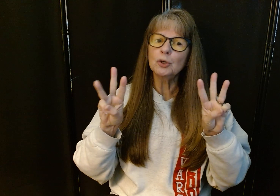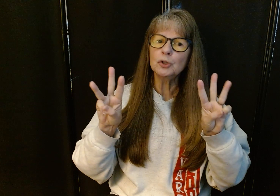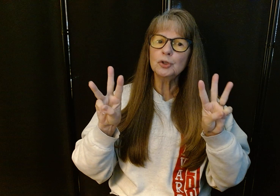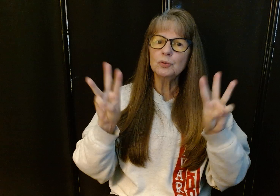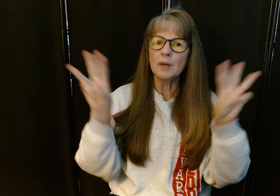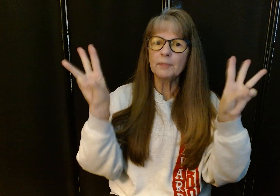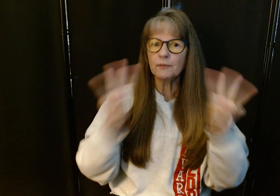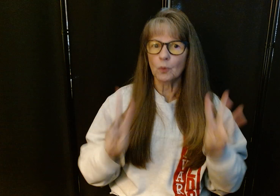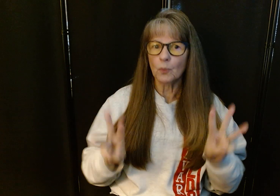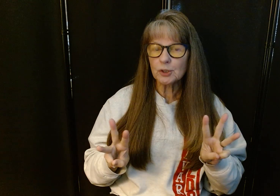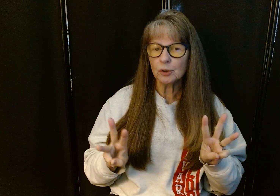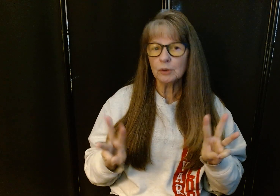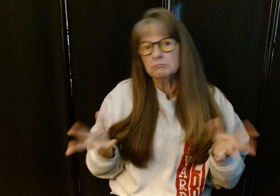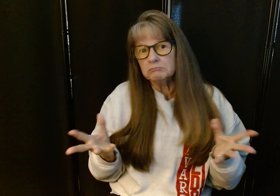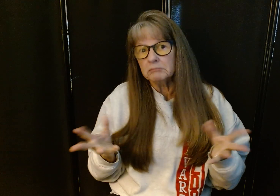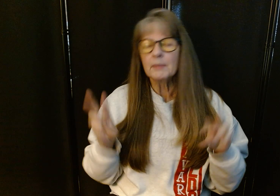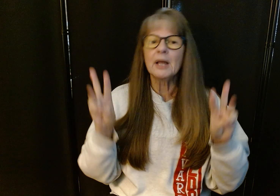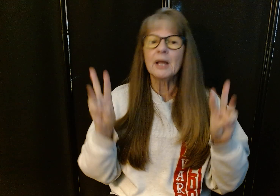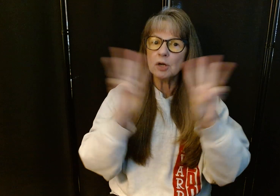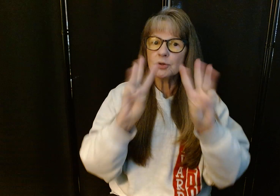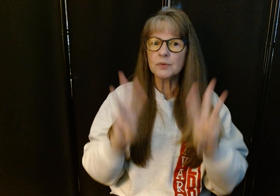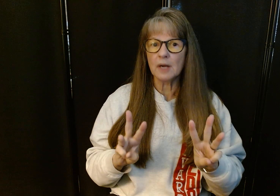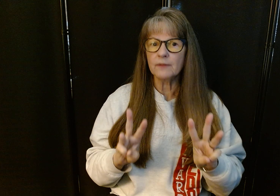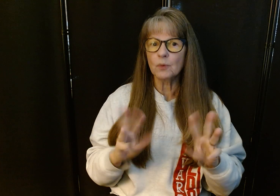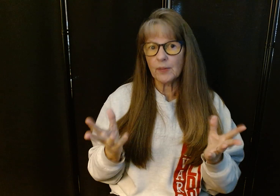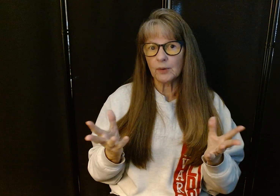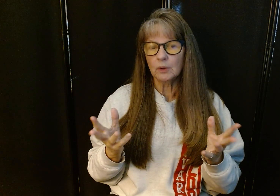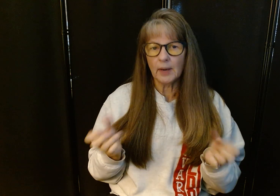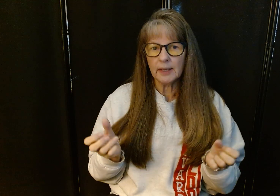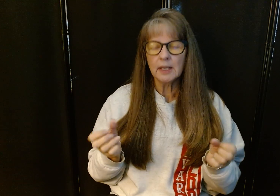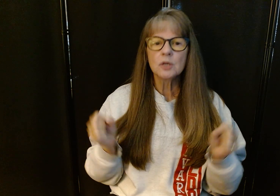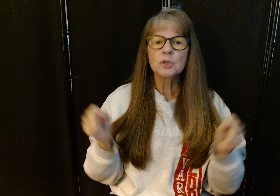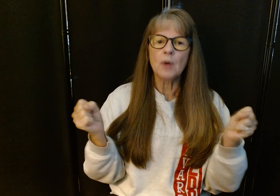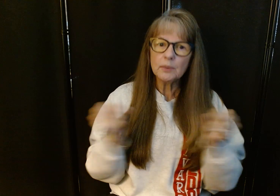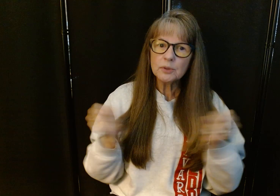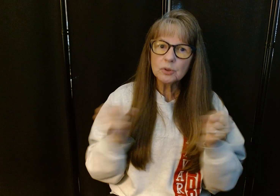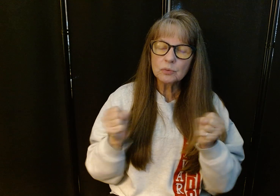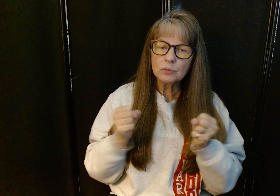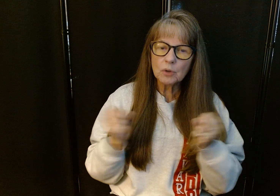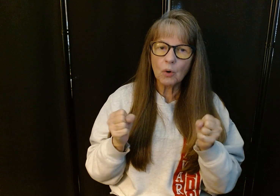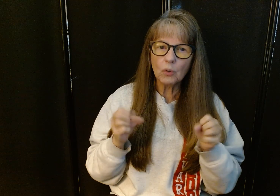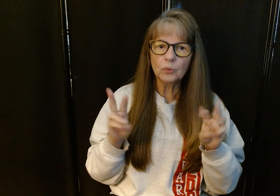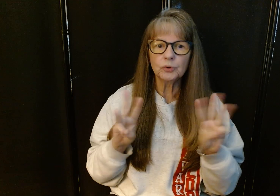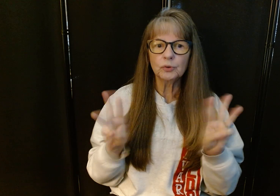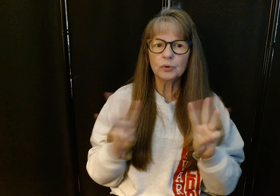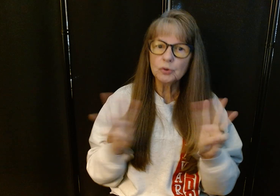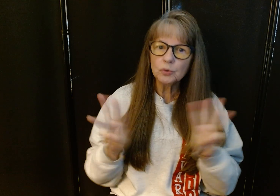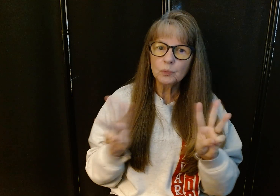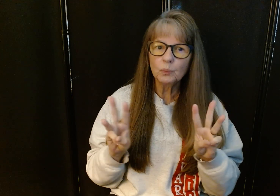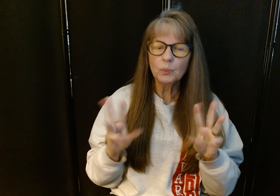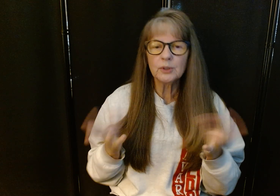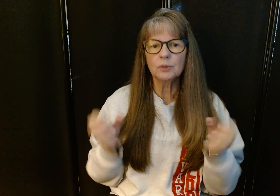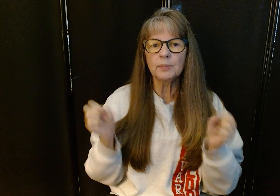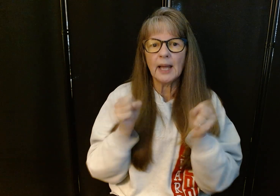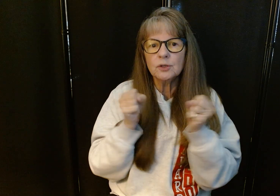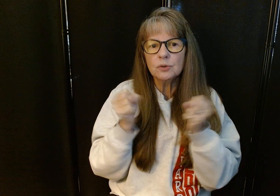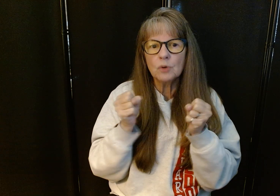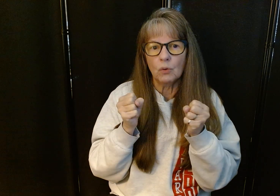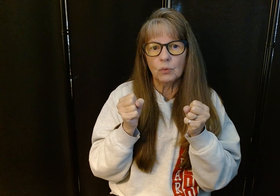do W for winter, but that's also the sign for weather, right? So I would do cold. You could do winter, but I do cold.